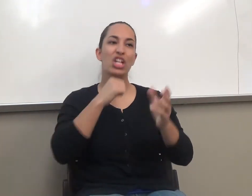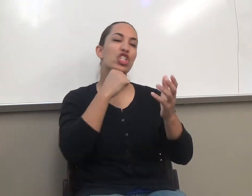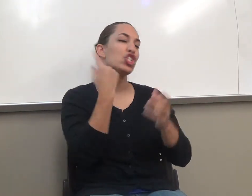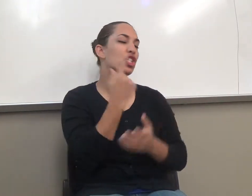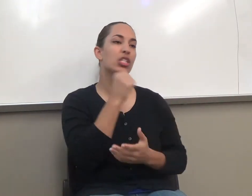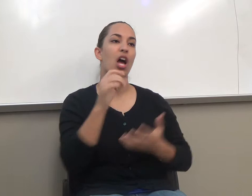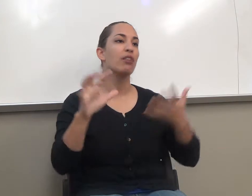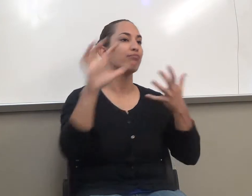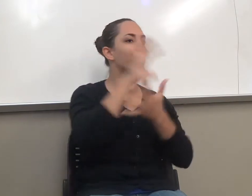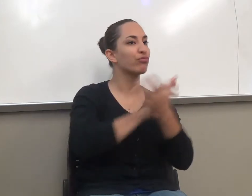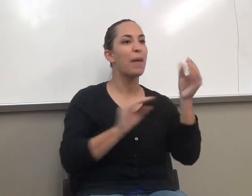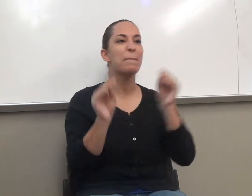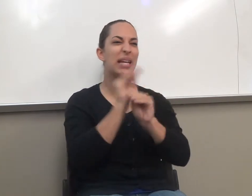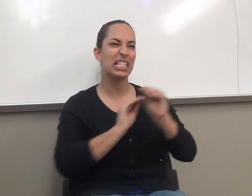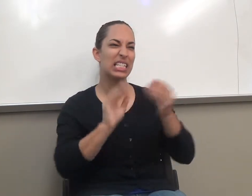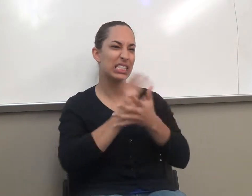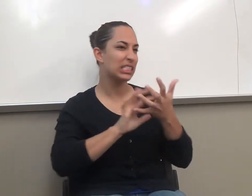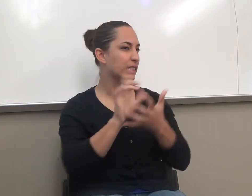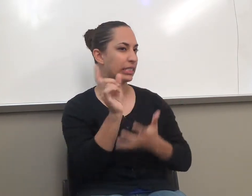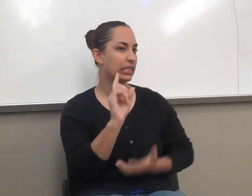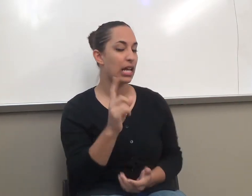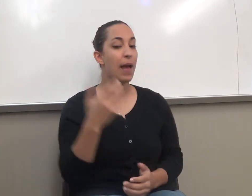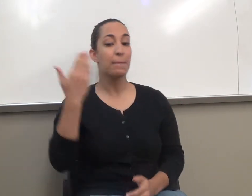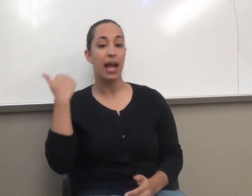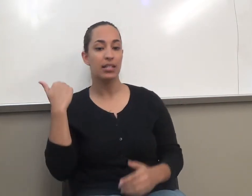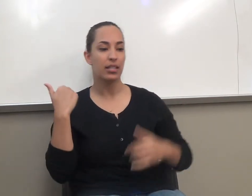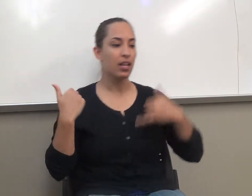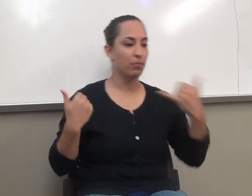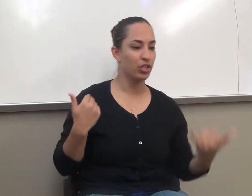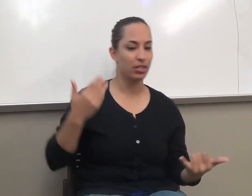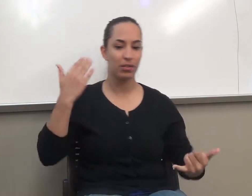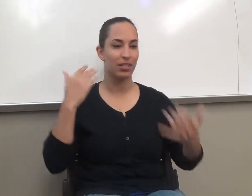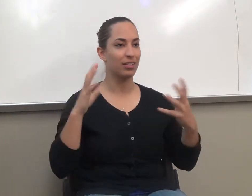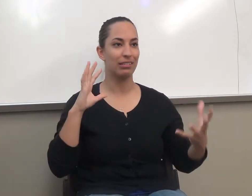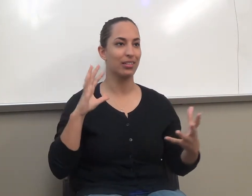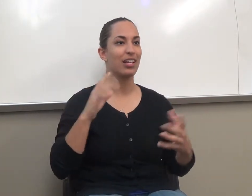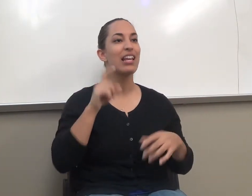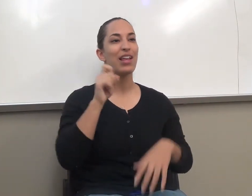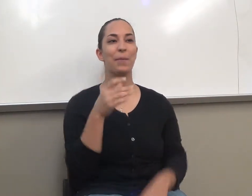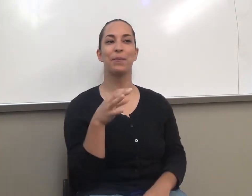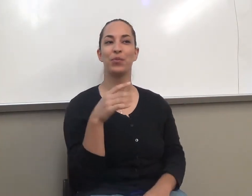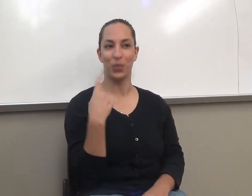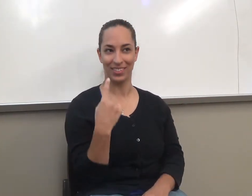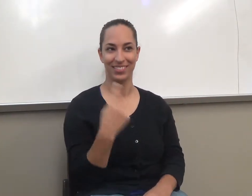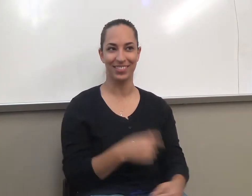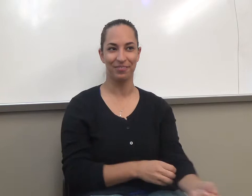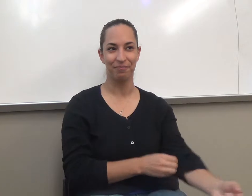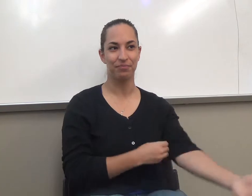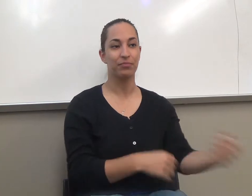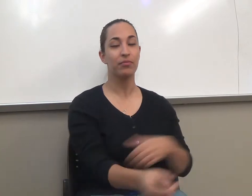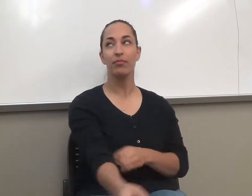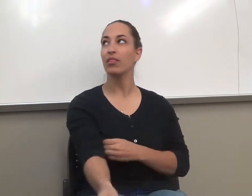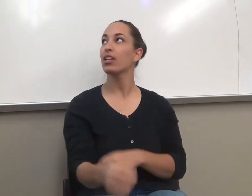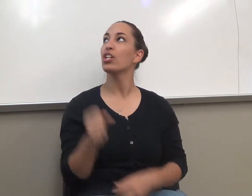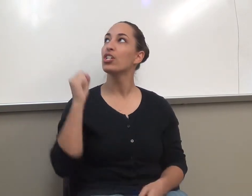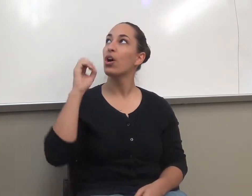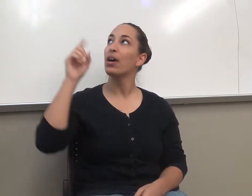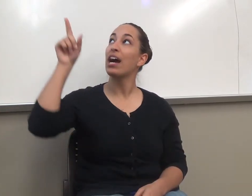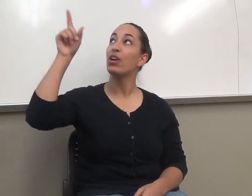Now, we understand from what she says up here that you're gonna do this again this year. But at this point, she's describing